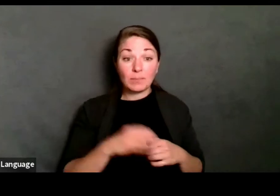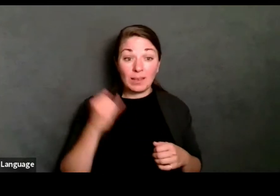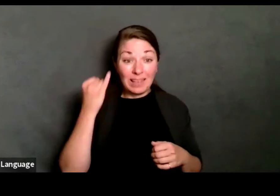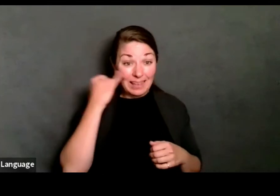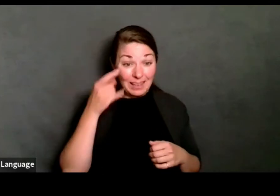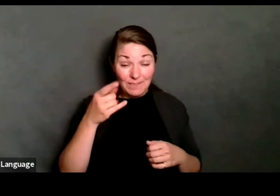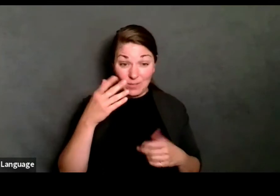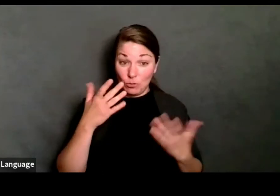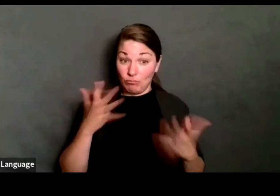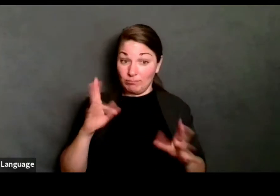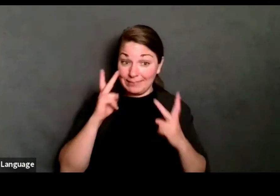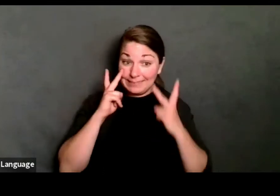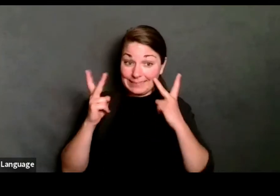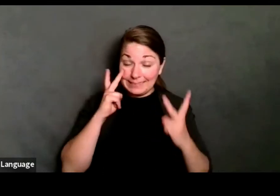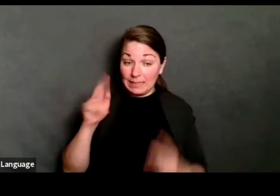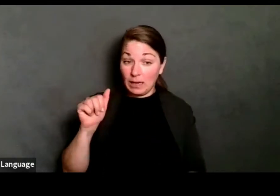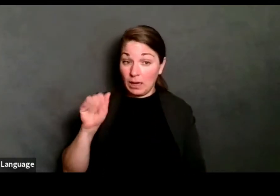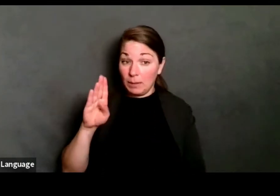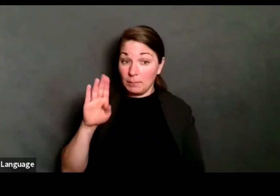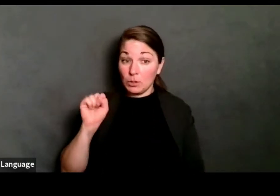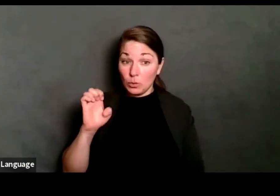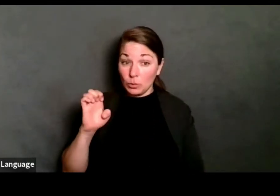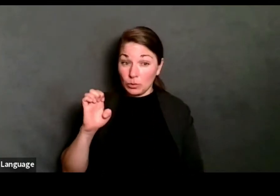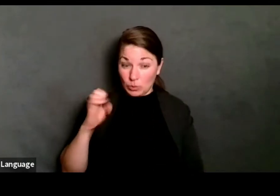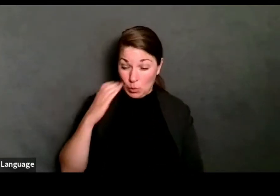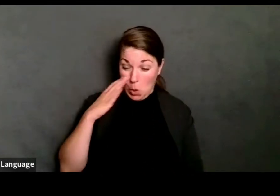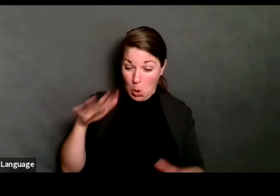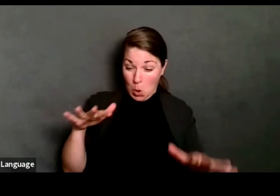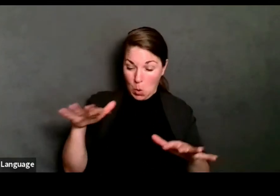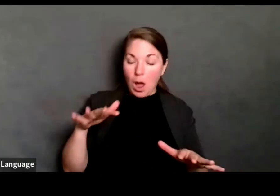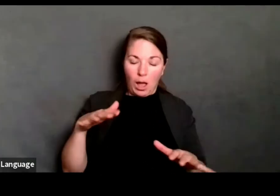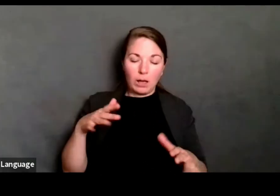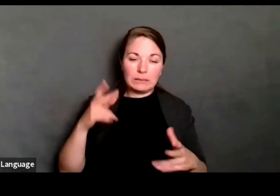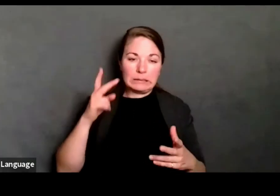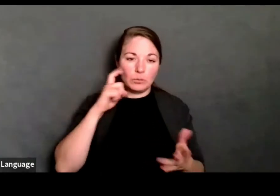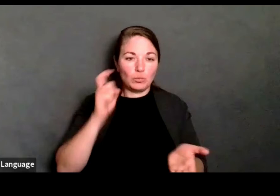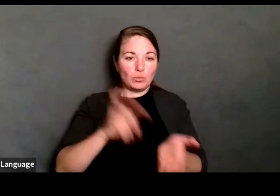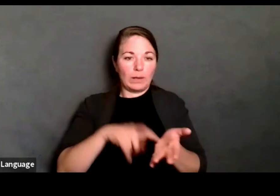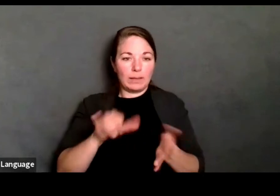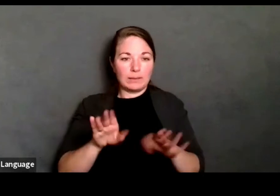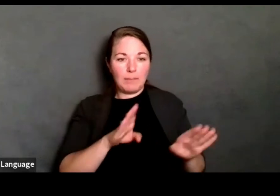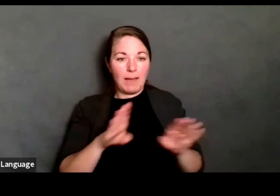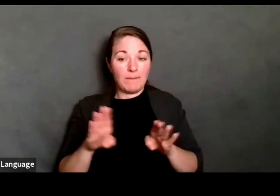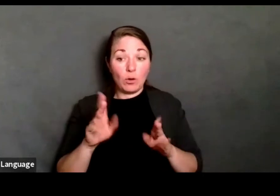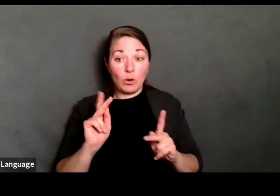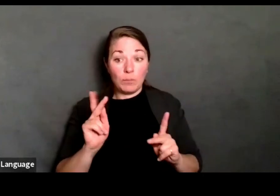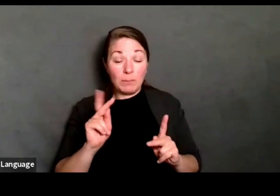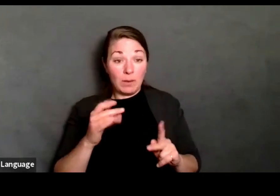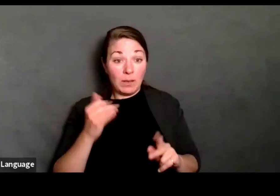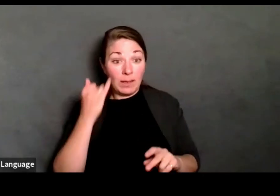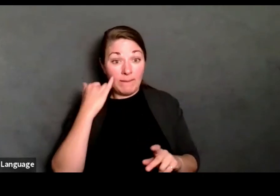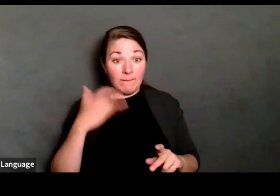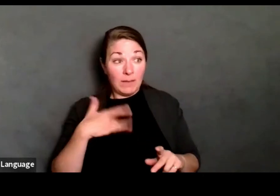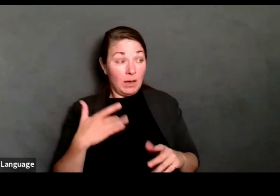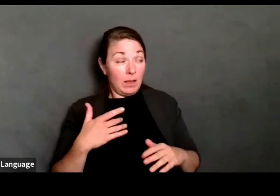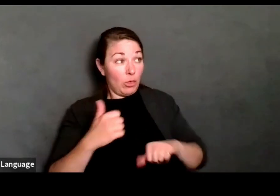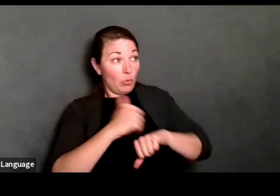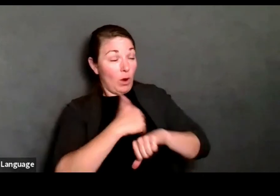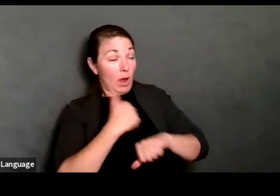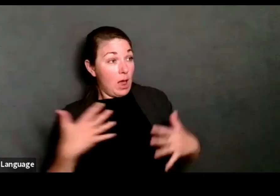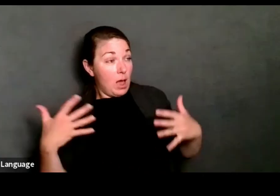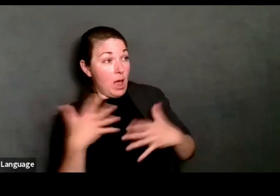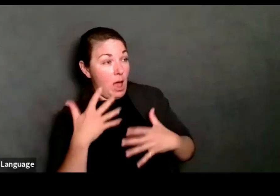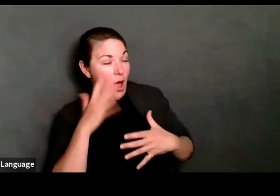of abuse will recognize this behavior. People learn to please their abuser to lessen the risk of an outburst.